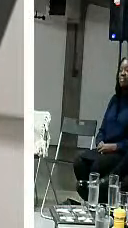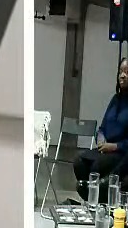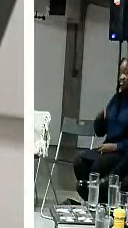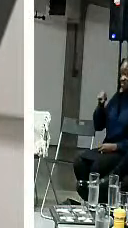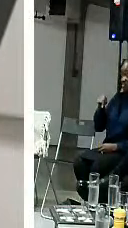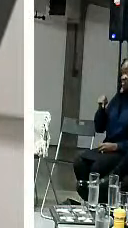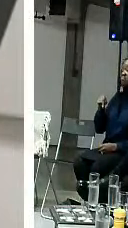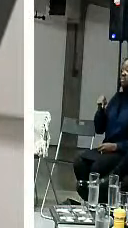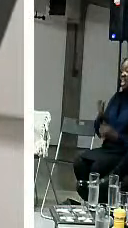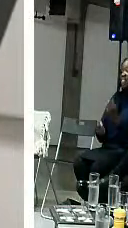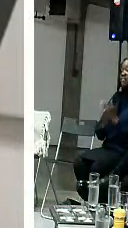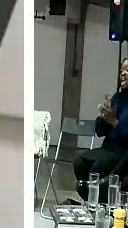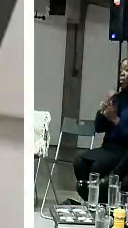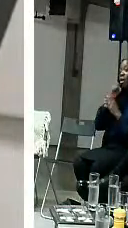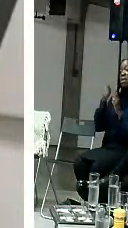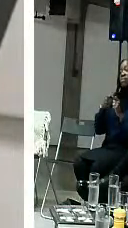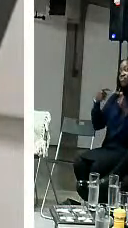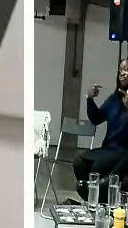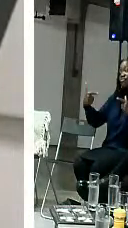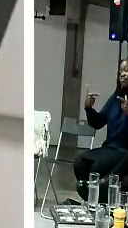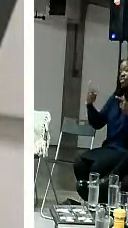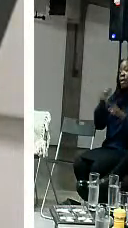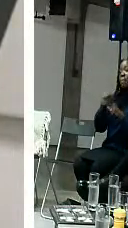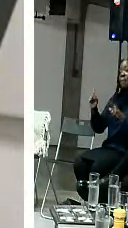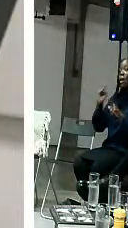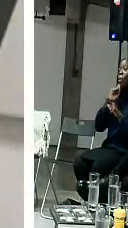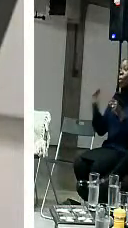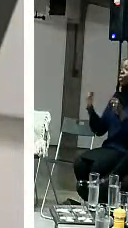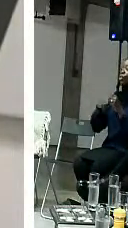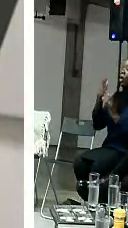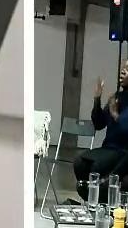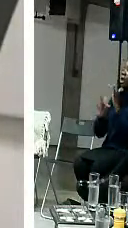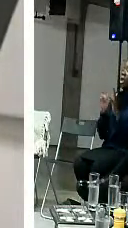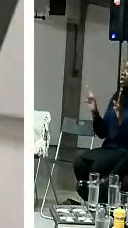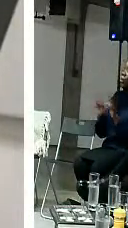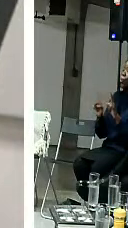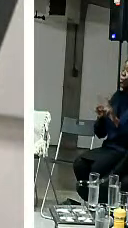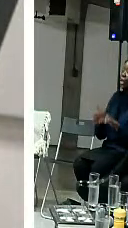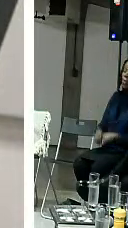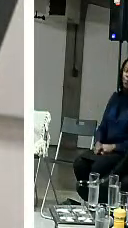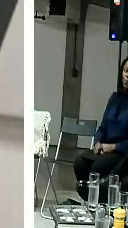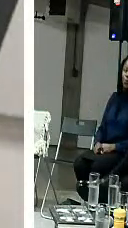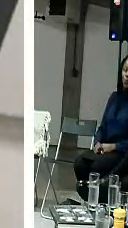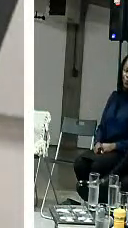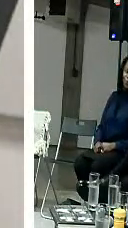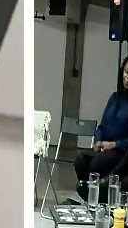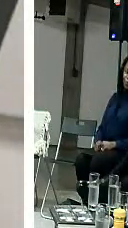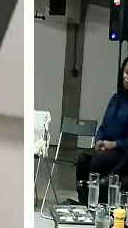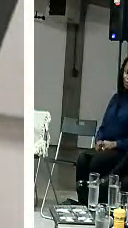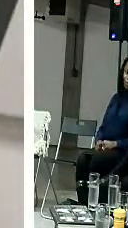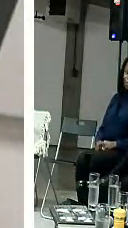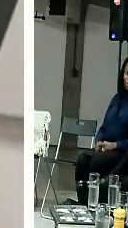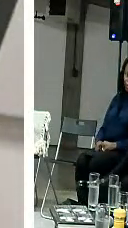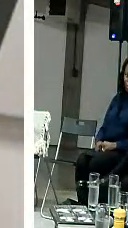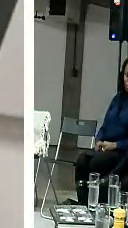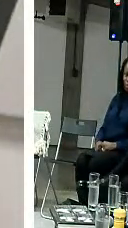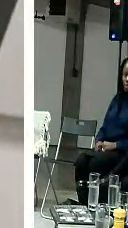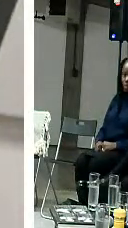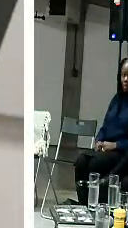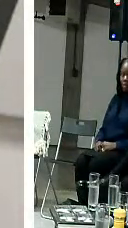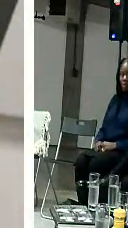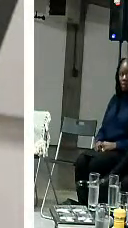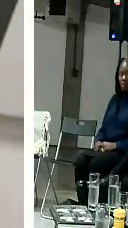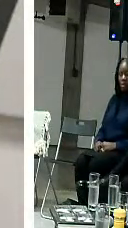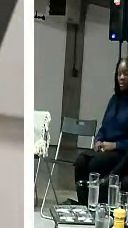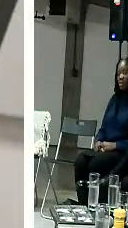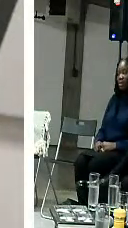and being recorded, okay? So we have folks joining us online as well. Okay. Let me check where